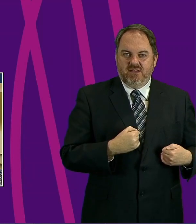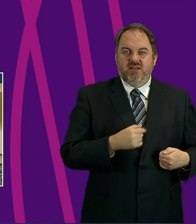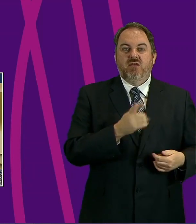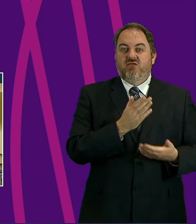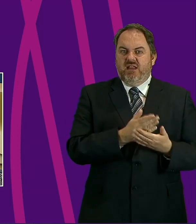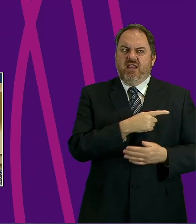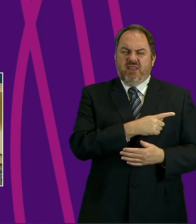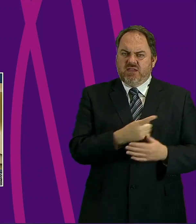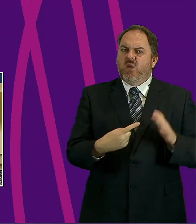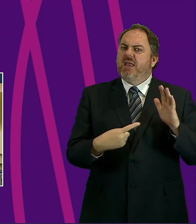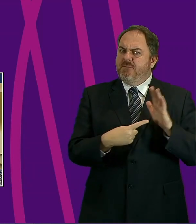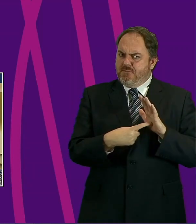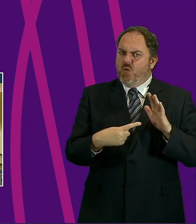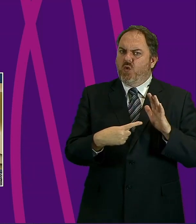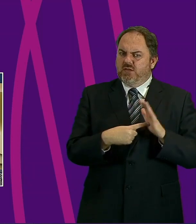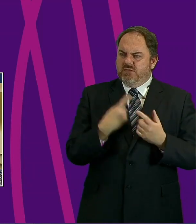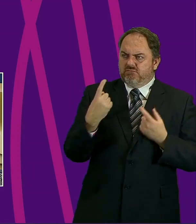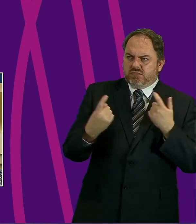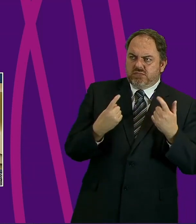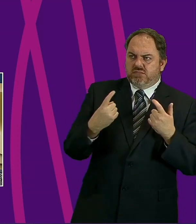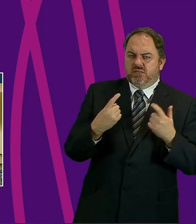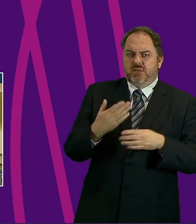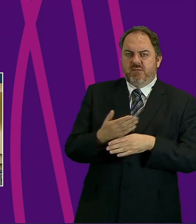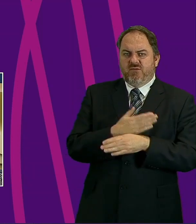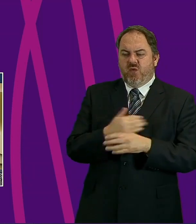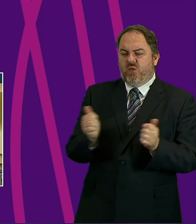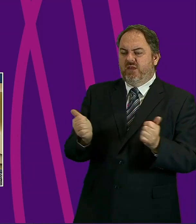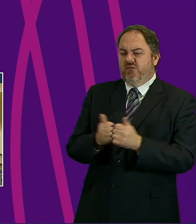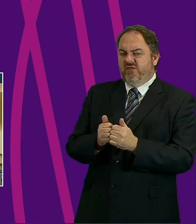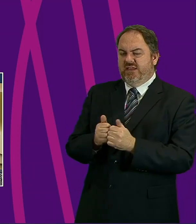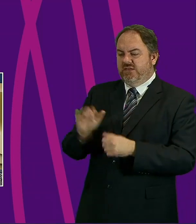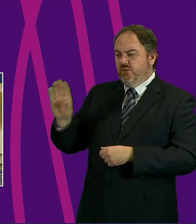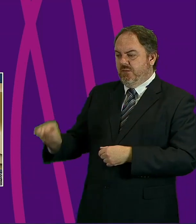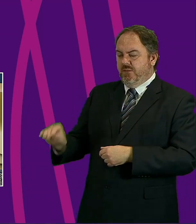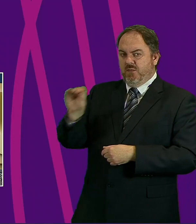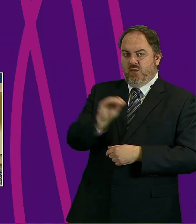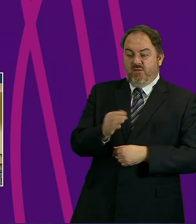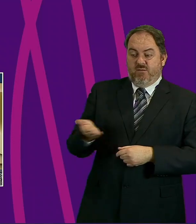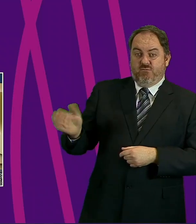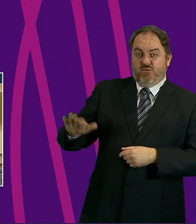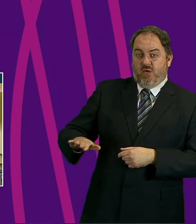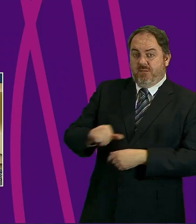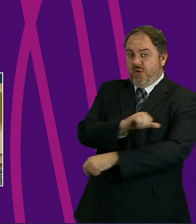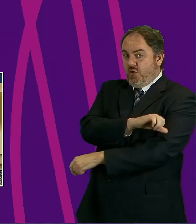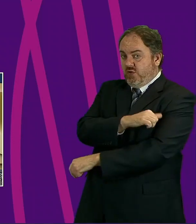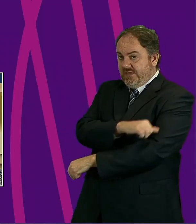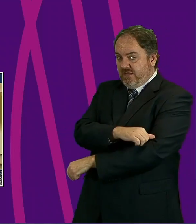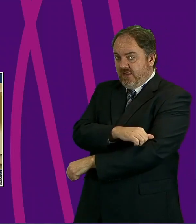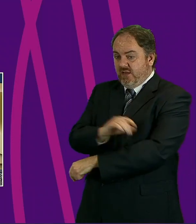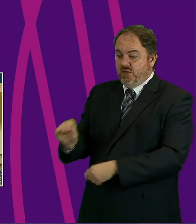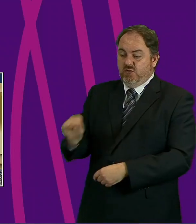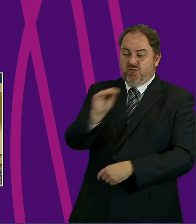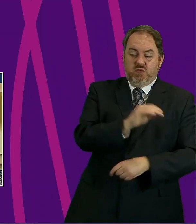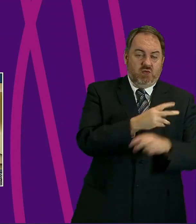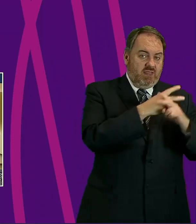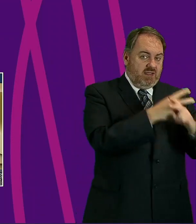important considerations when residents were being admitted to care homes, or indeed for residents already in care homes. But I hope